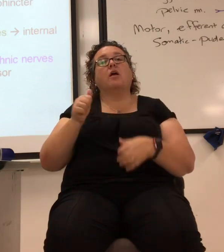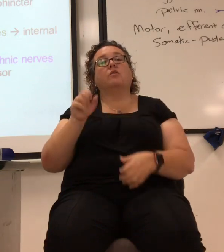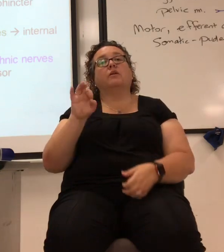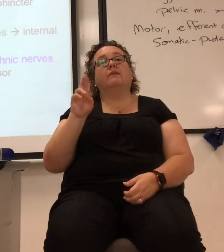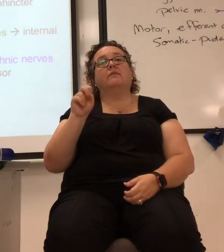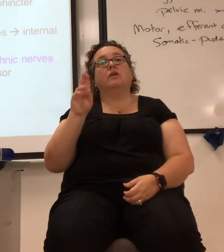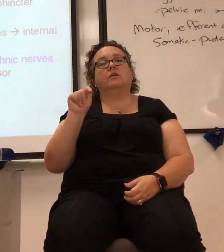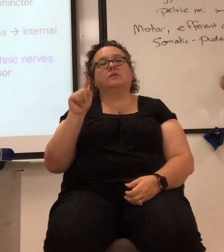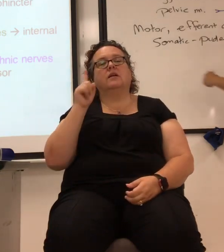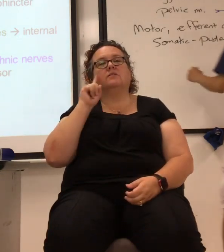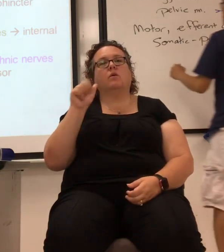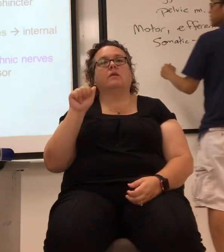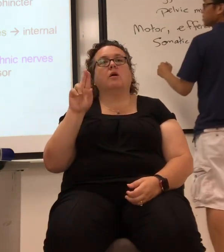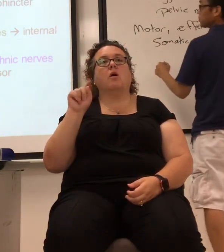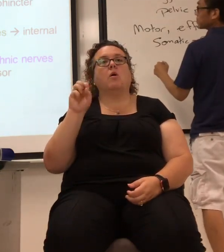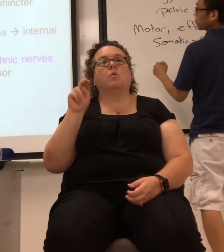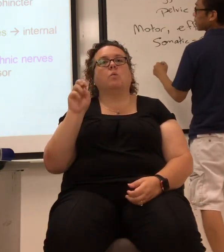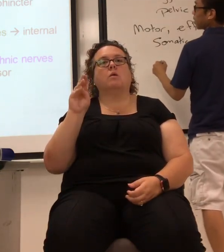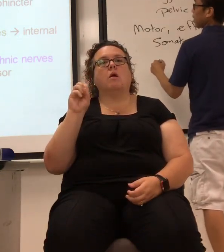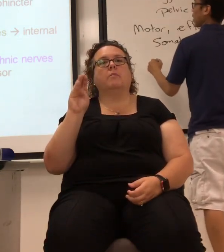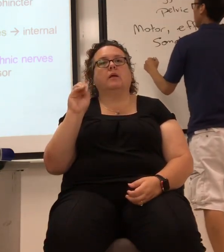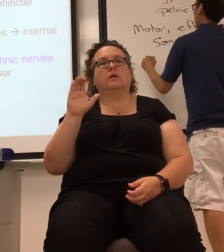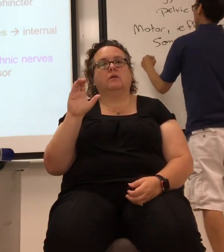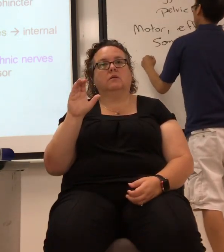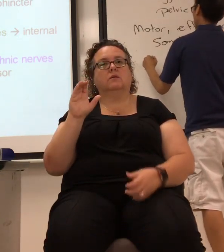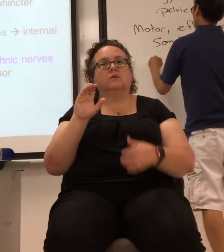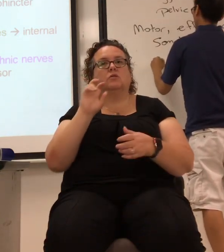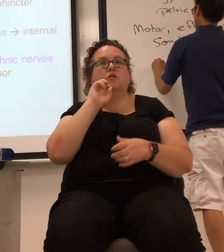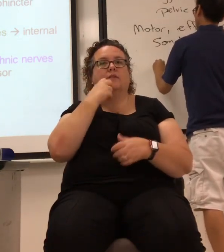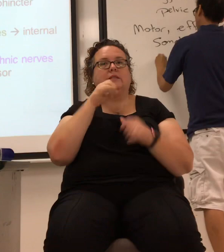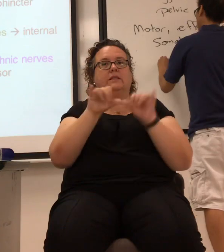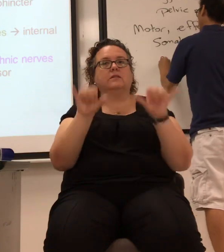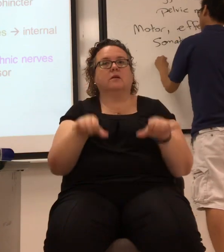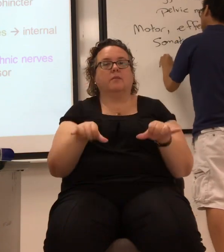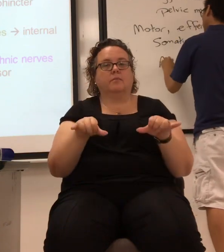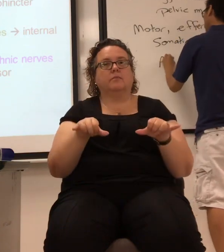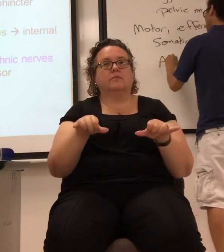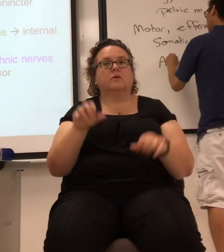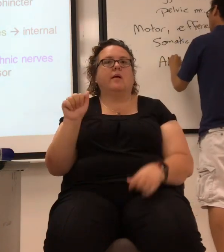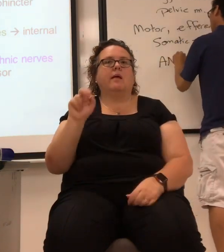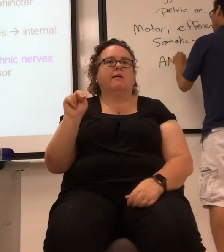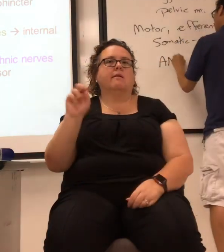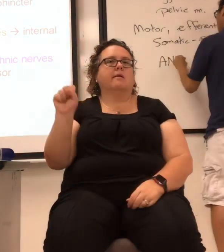It will innervate the external sphincter. Okay.